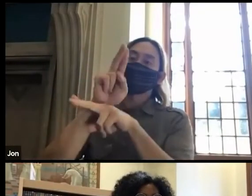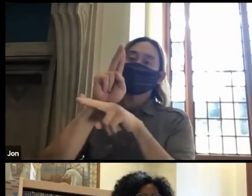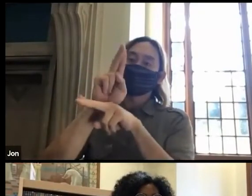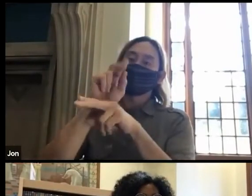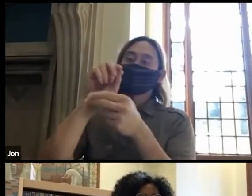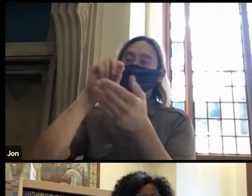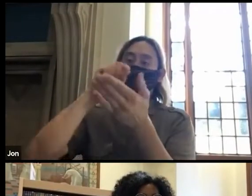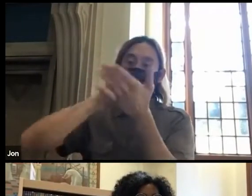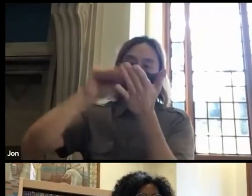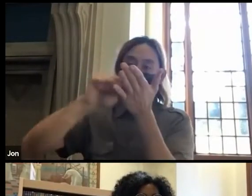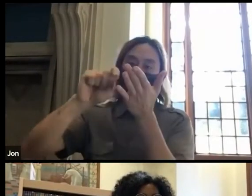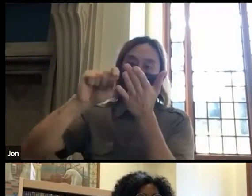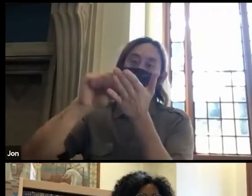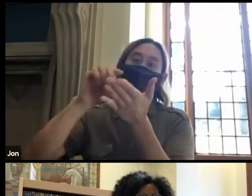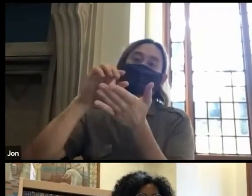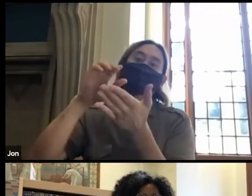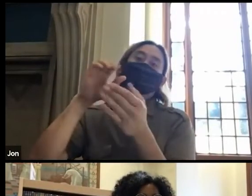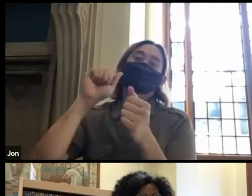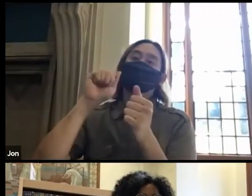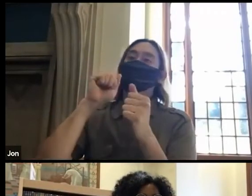Depending on the situation, I use written communication